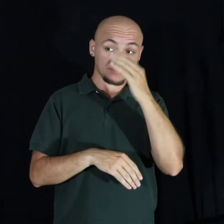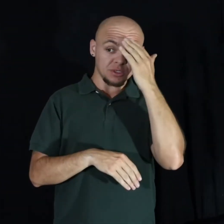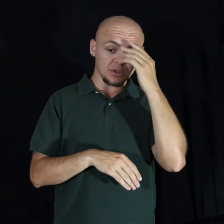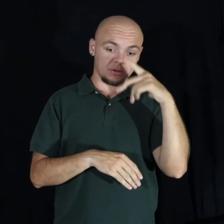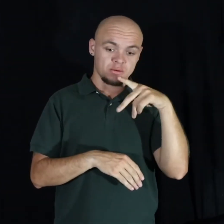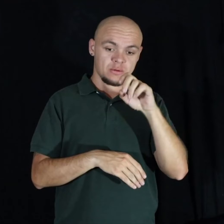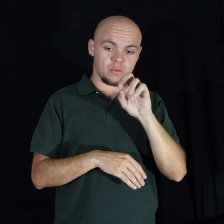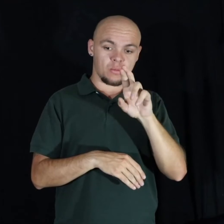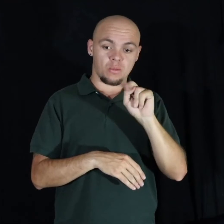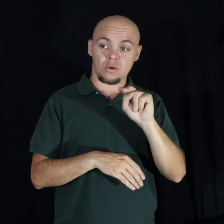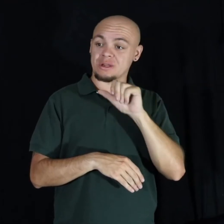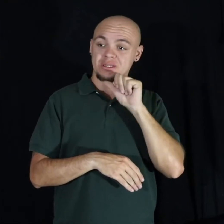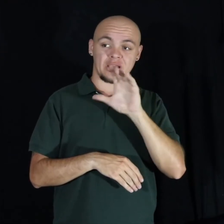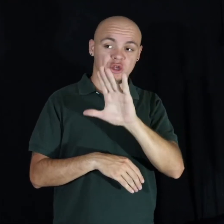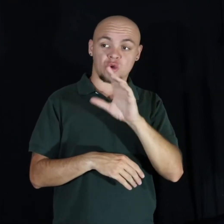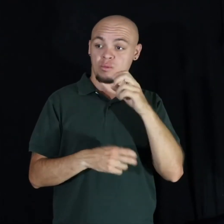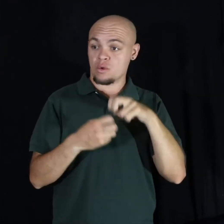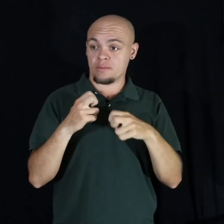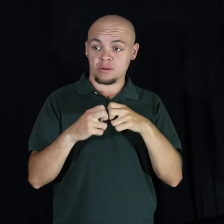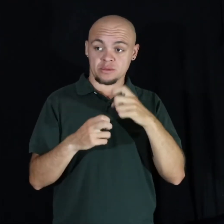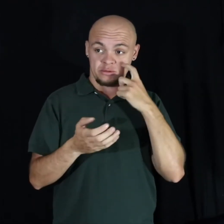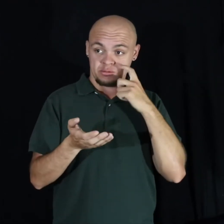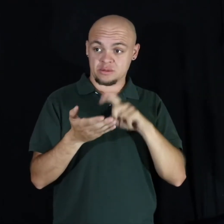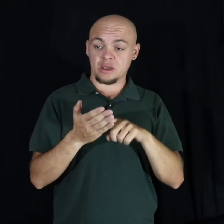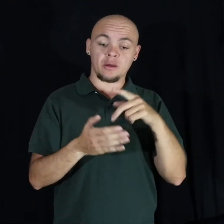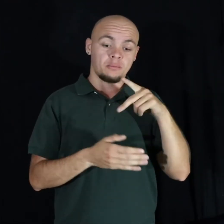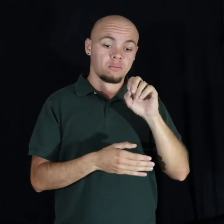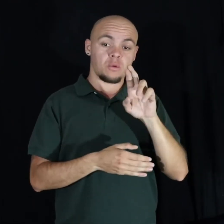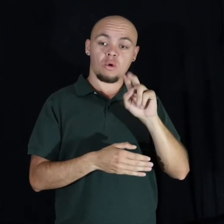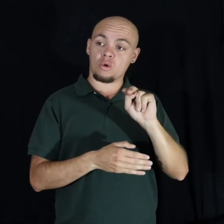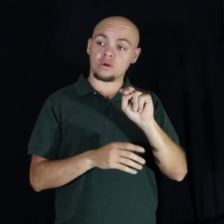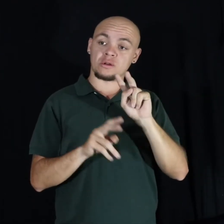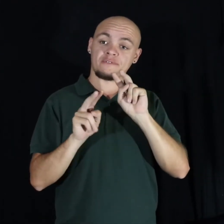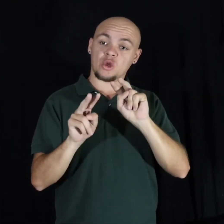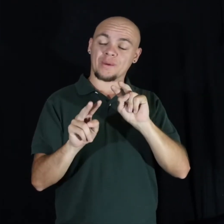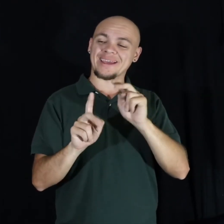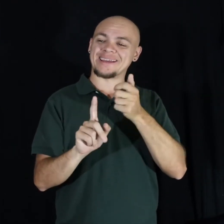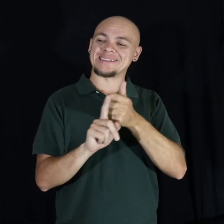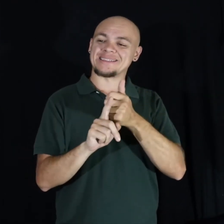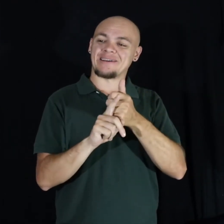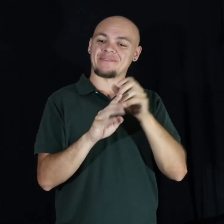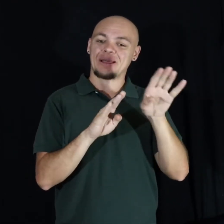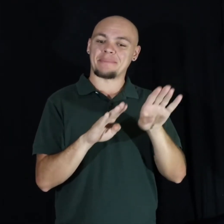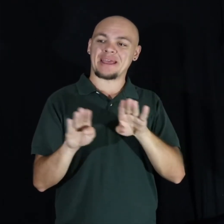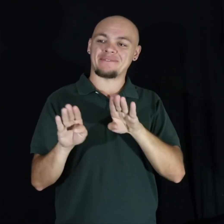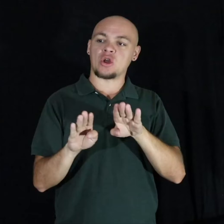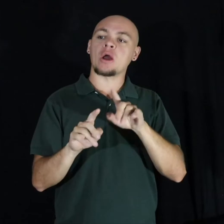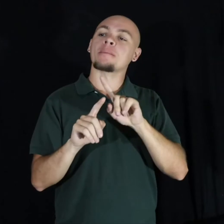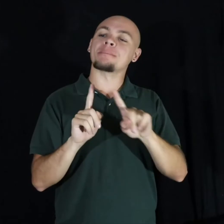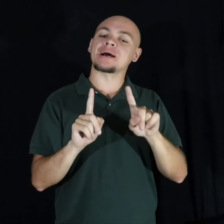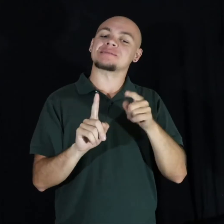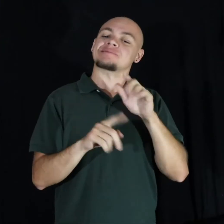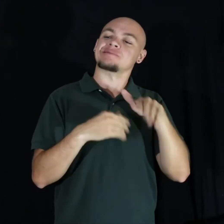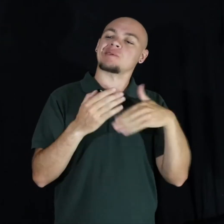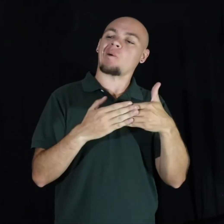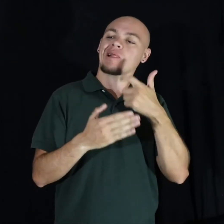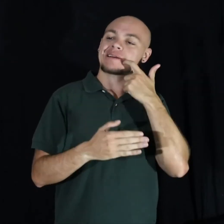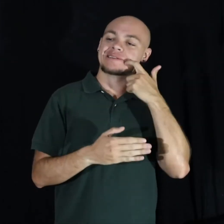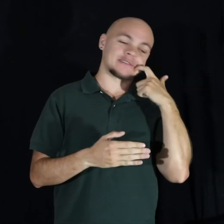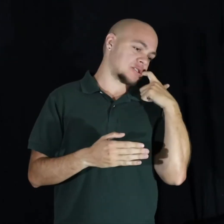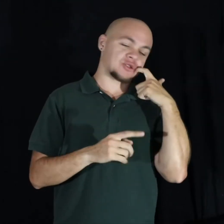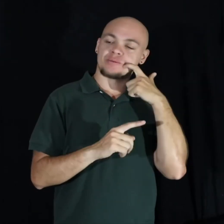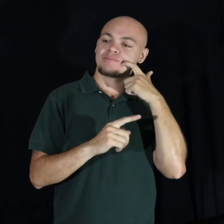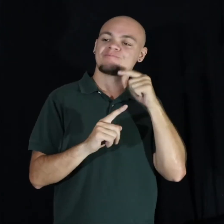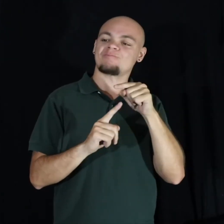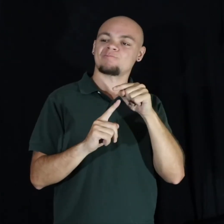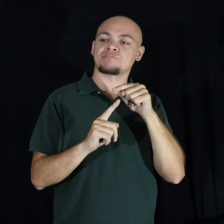porn isn't your problem? Viewing porn is a behavior just like any other addiction. You are using porn to medicate